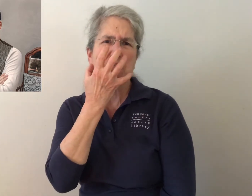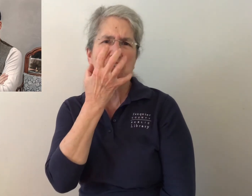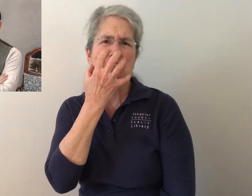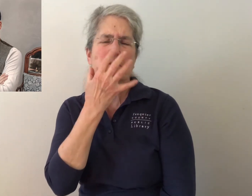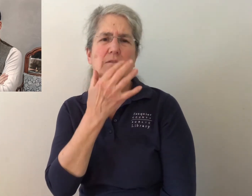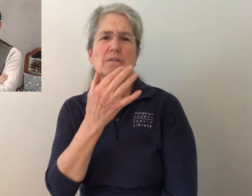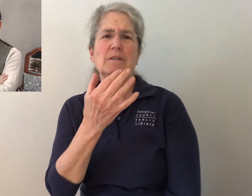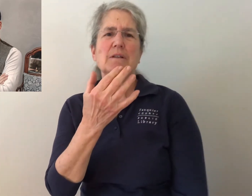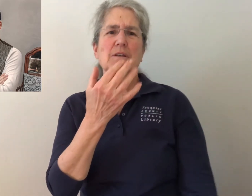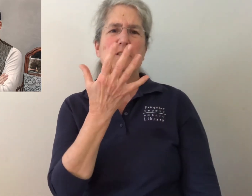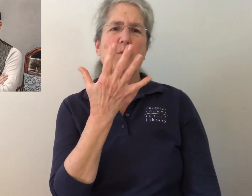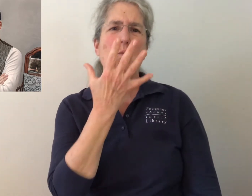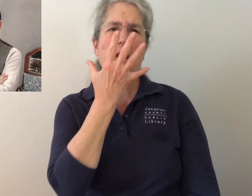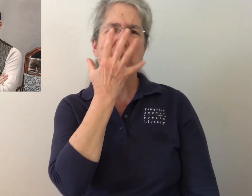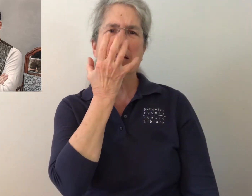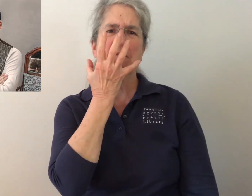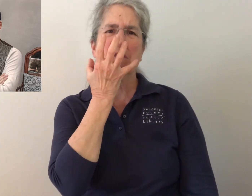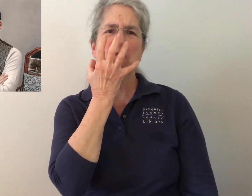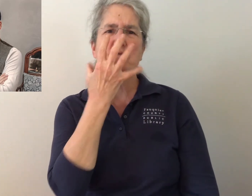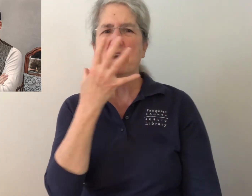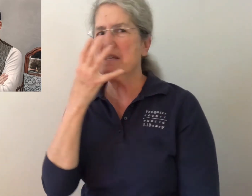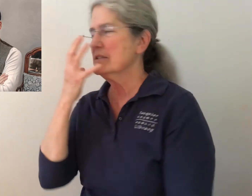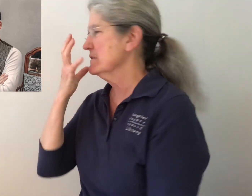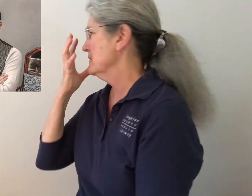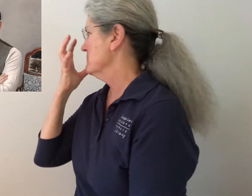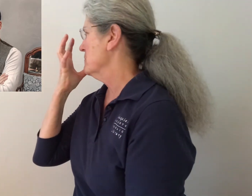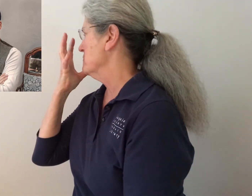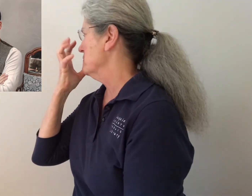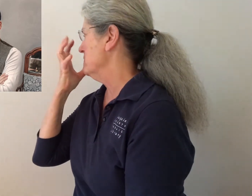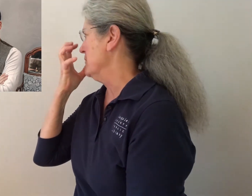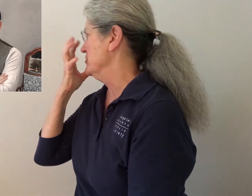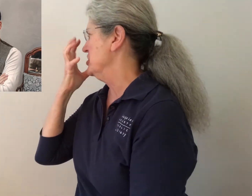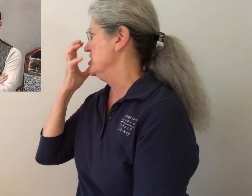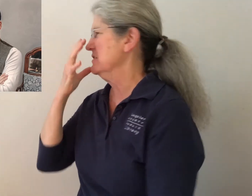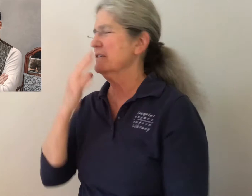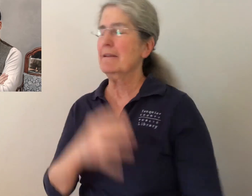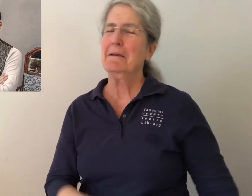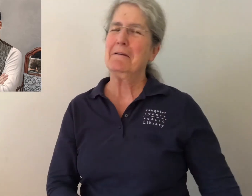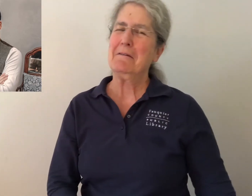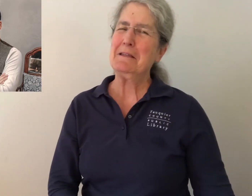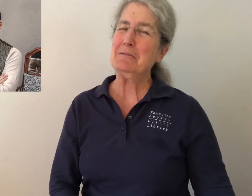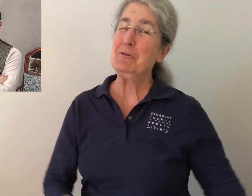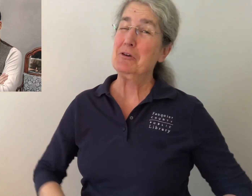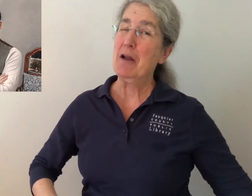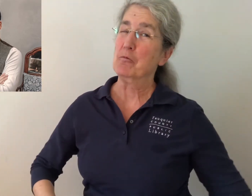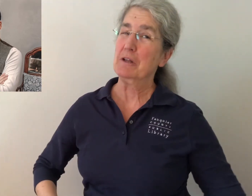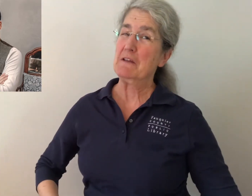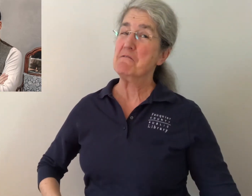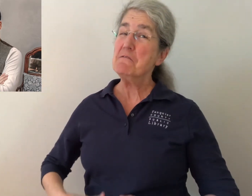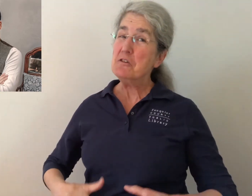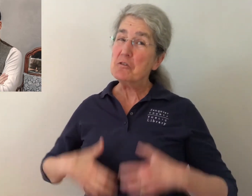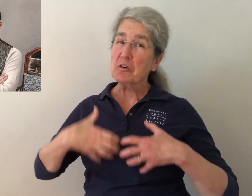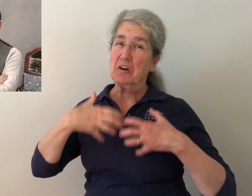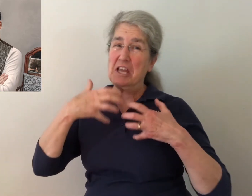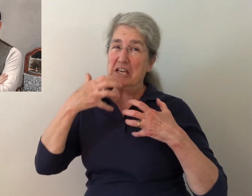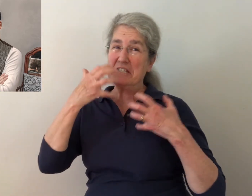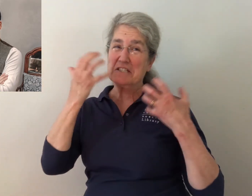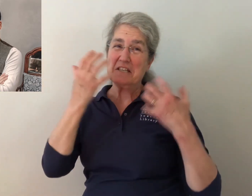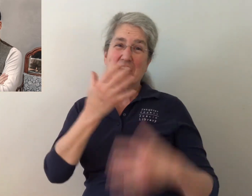grouchy. Take one hand in front of your face, grouchy. That's when you're not really furious, you're